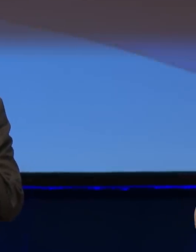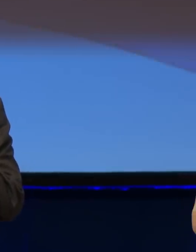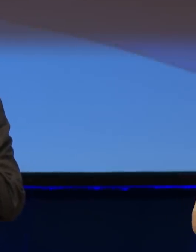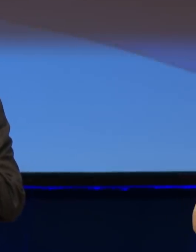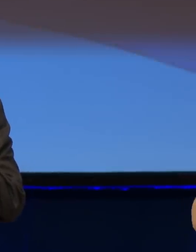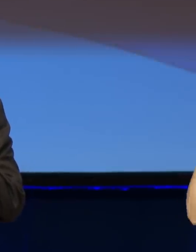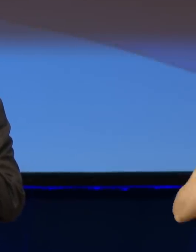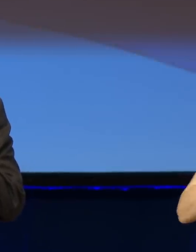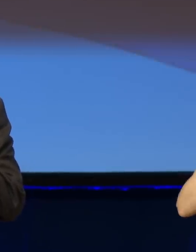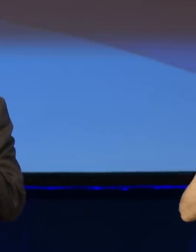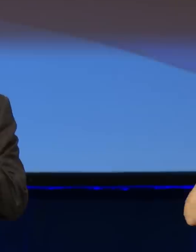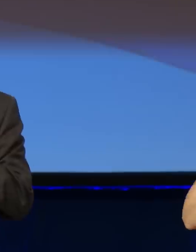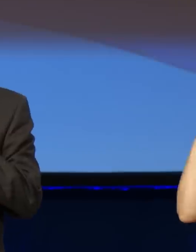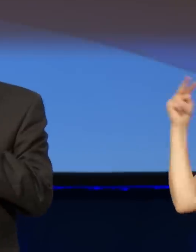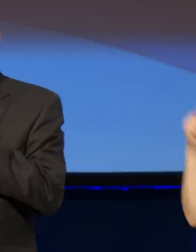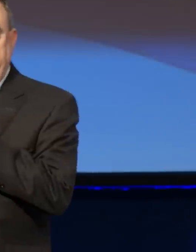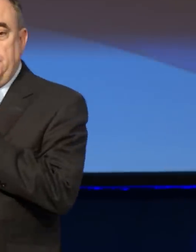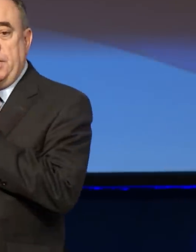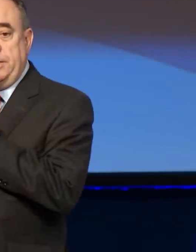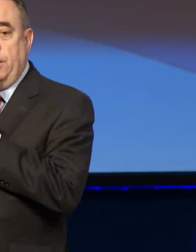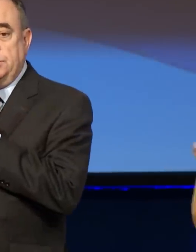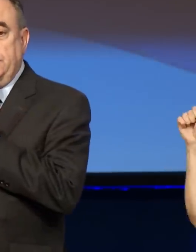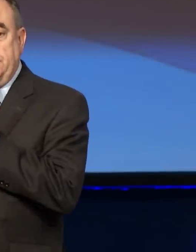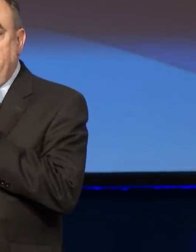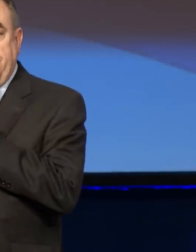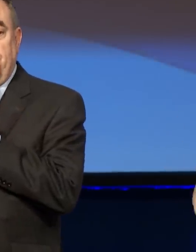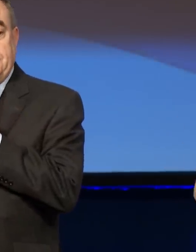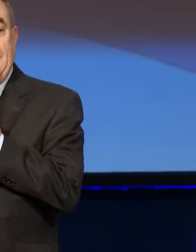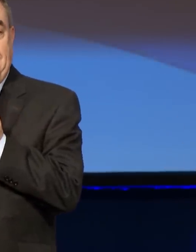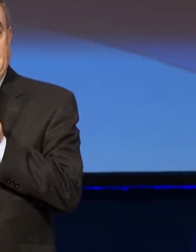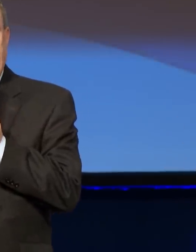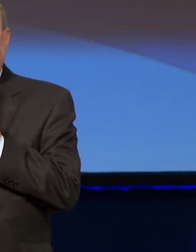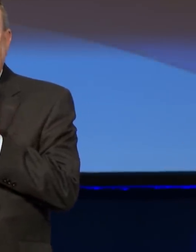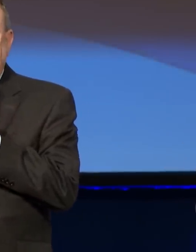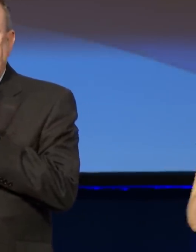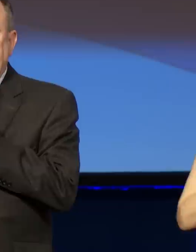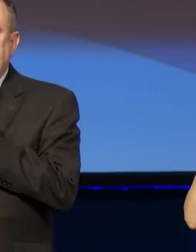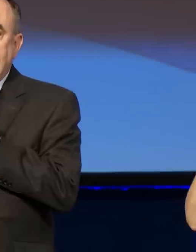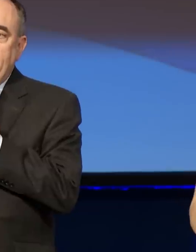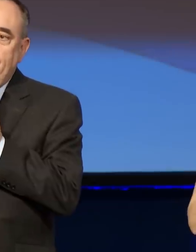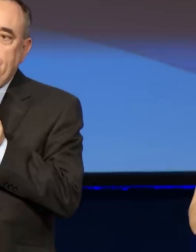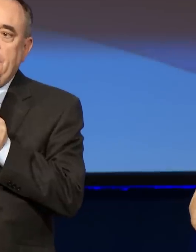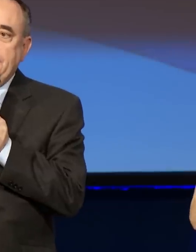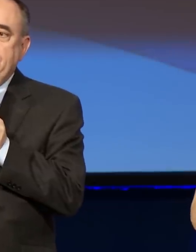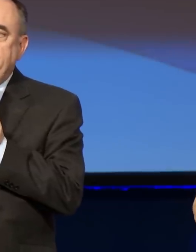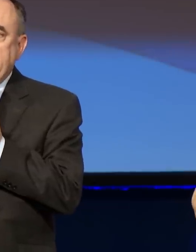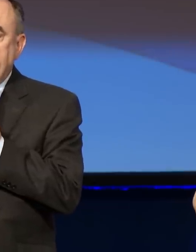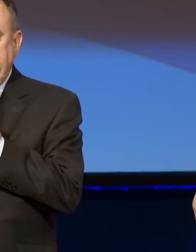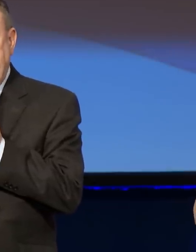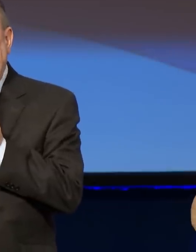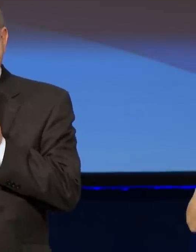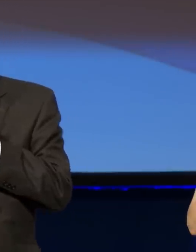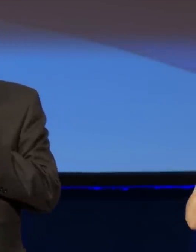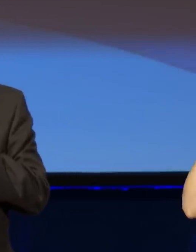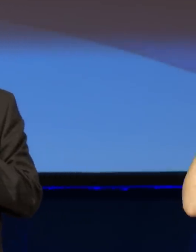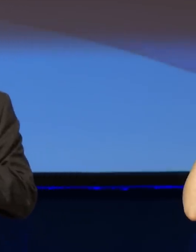Conservative perspective, should they place Ed Miliband outside the door of number 10. And, you know, Miliband, if, you know,